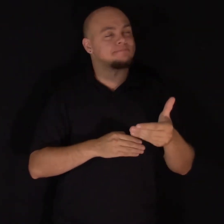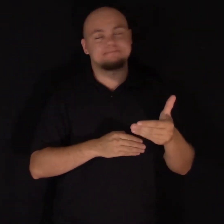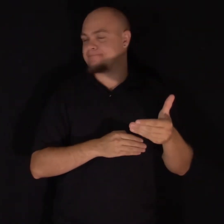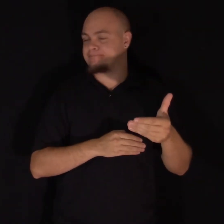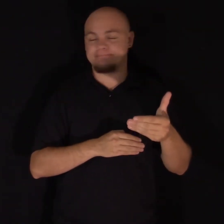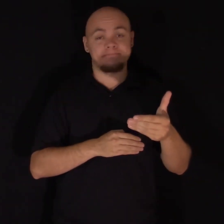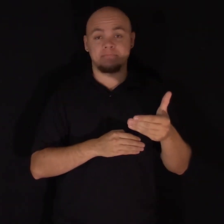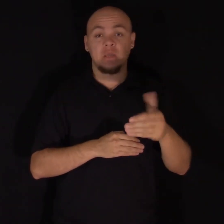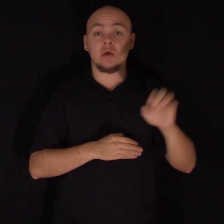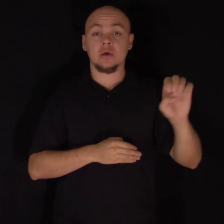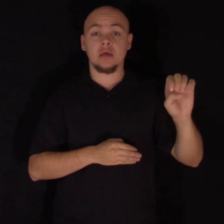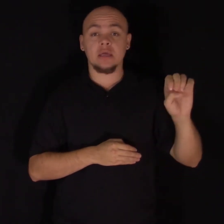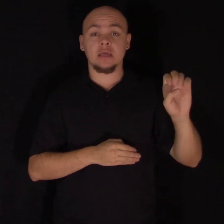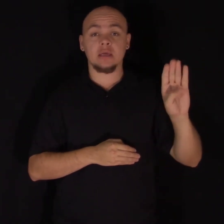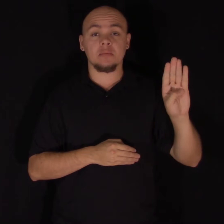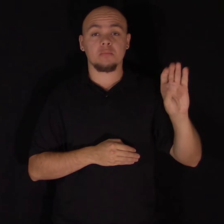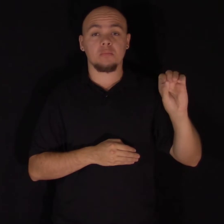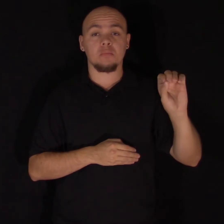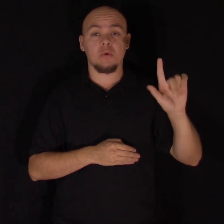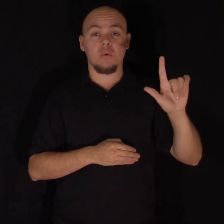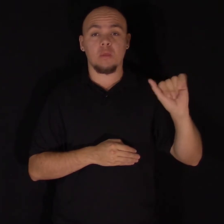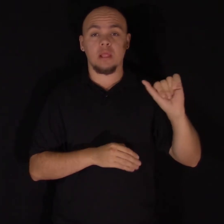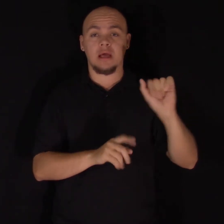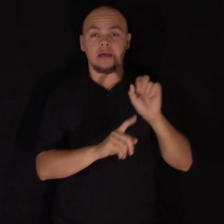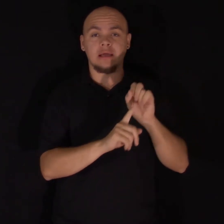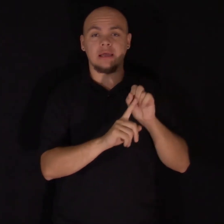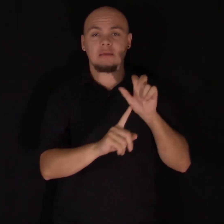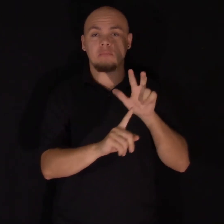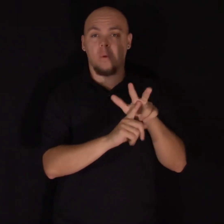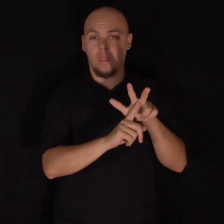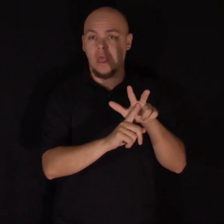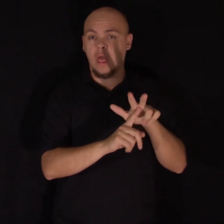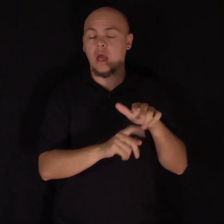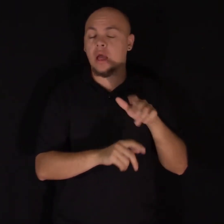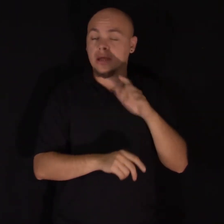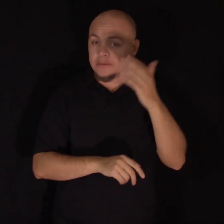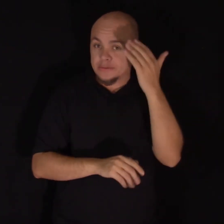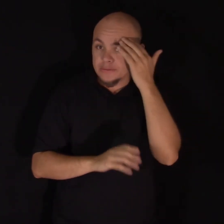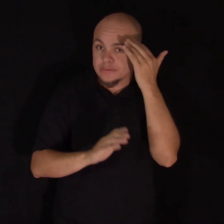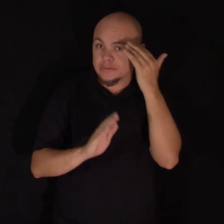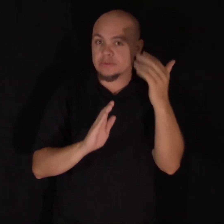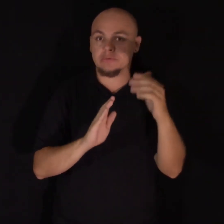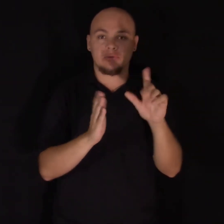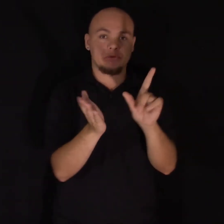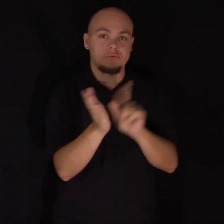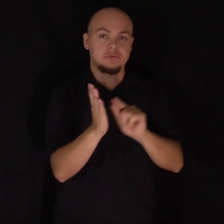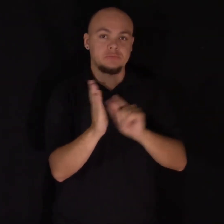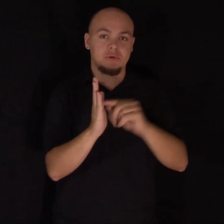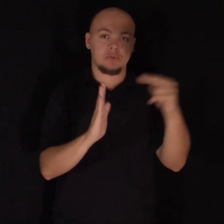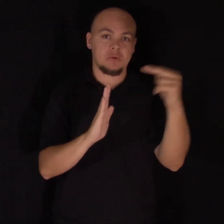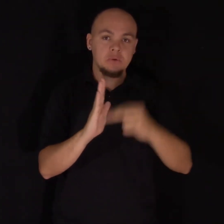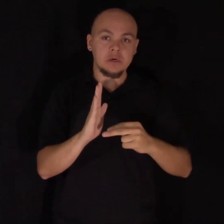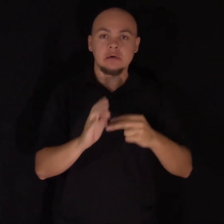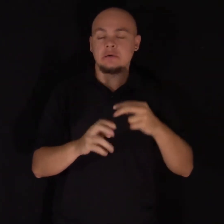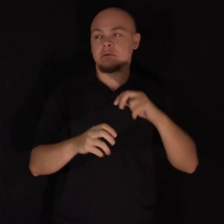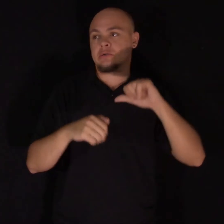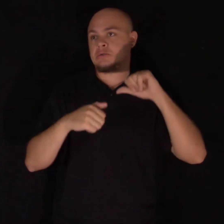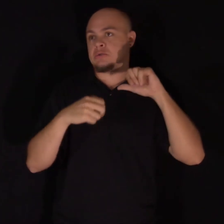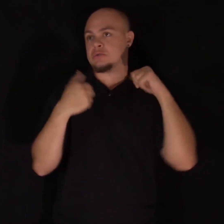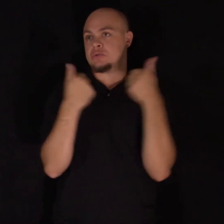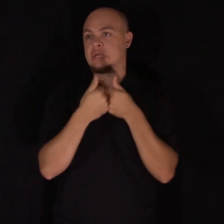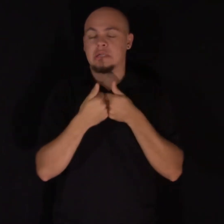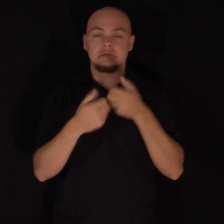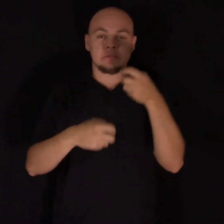look at Ebola. I'm sure all of you read about it in the newspaper. Lots of tough challenges. I followed